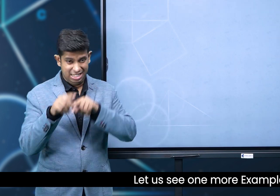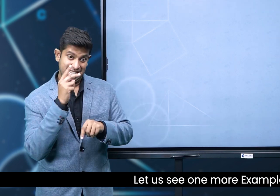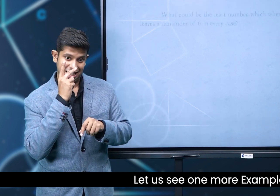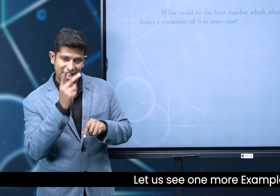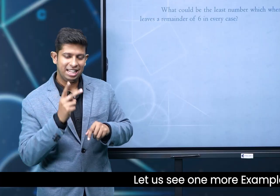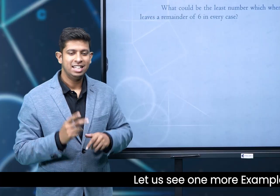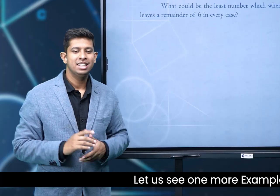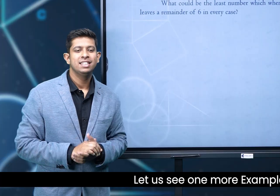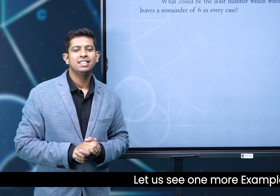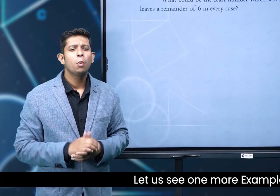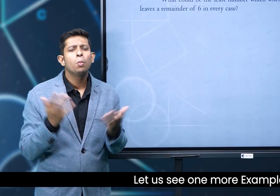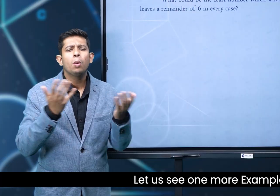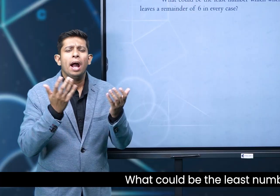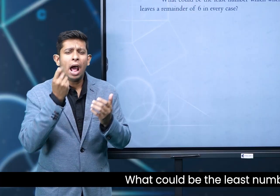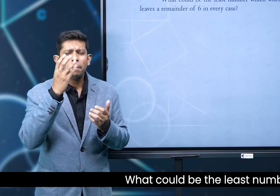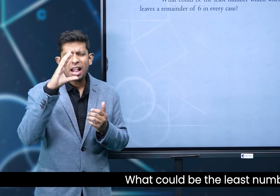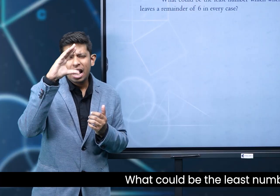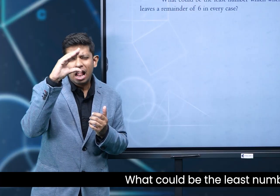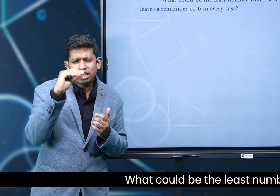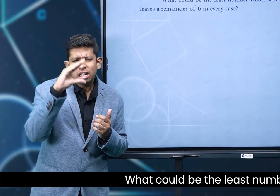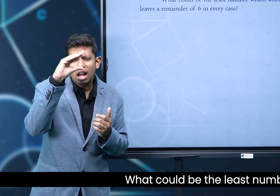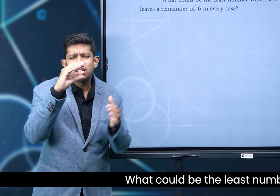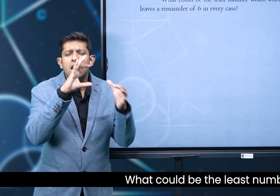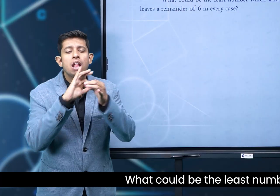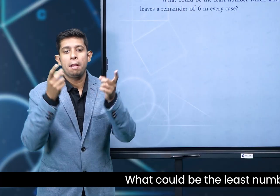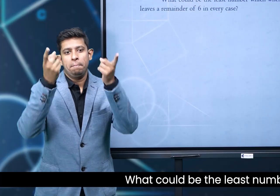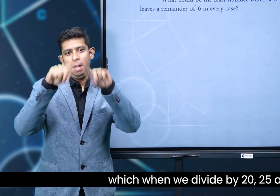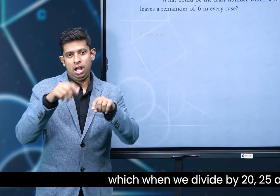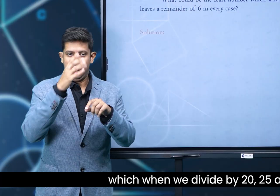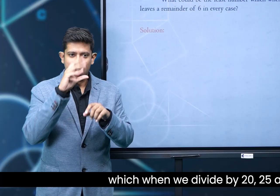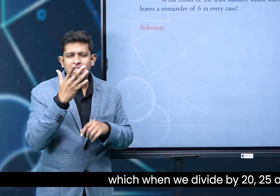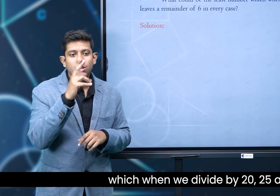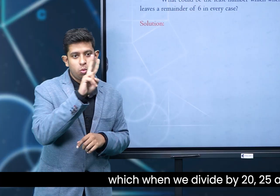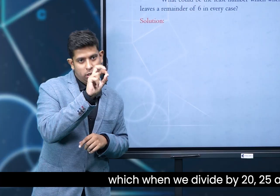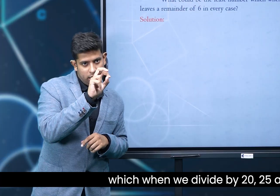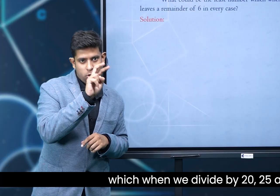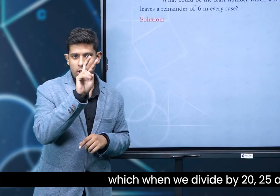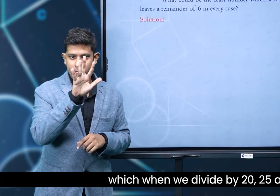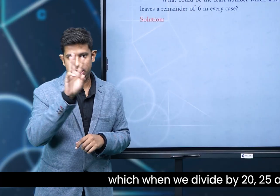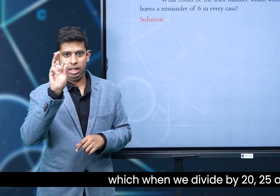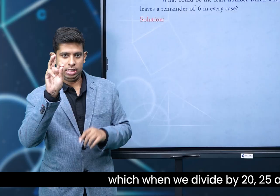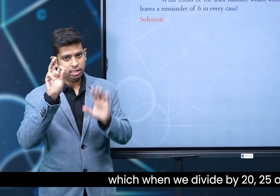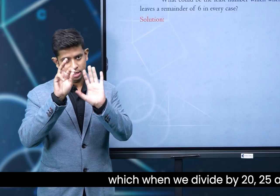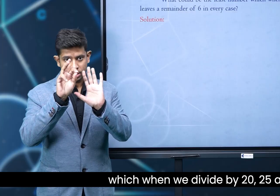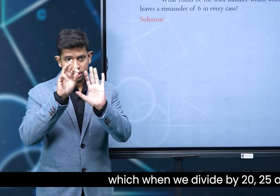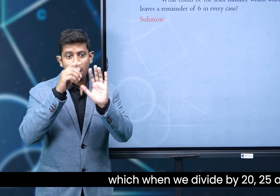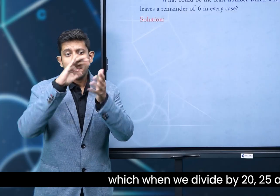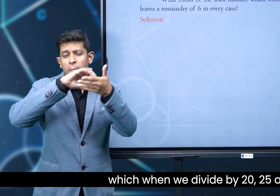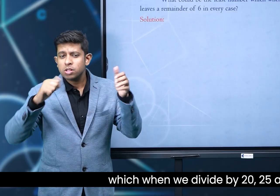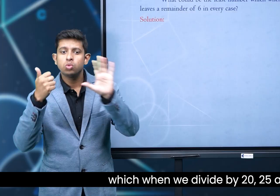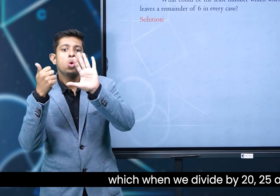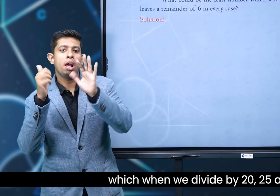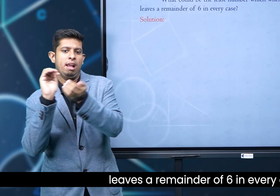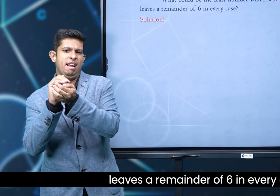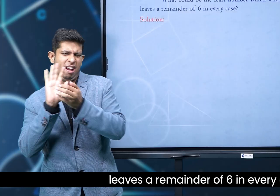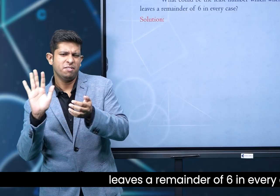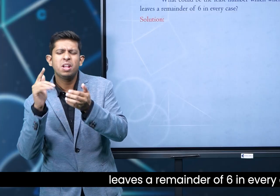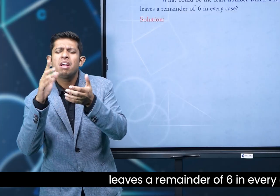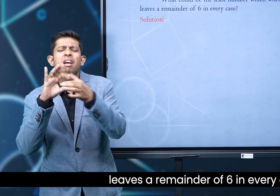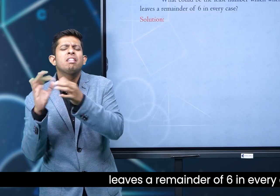example. What could be the least number which, when we divide by 20, 25 and 30, leaves a remainder of